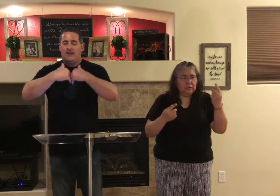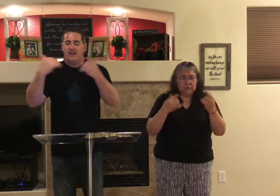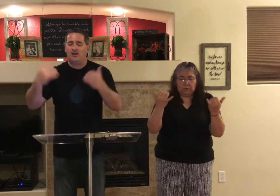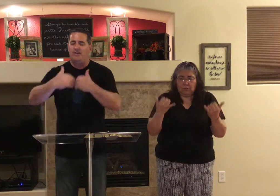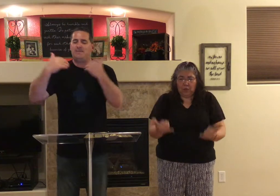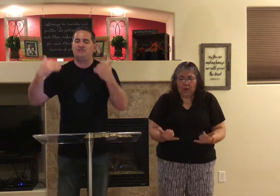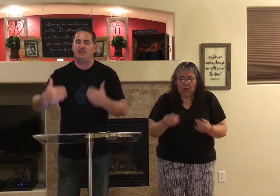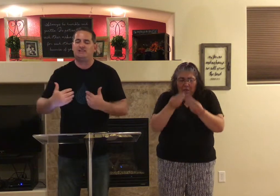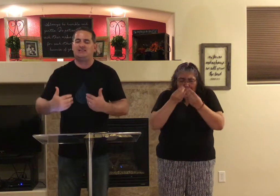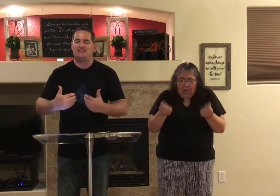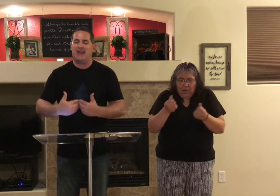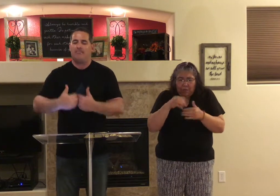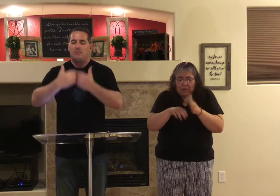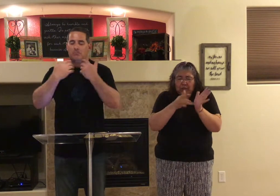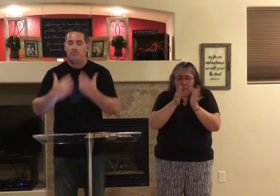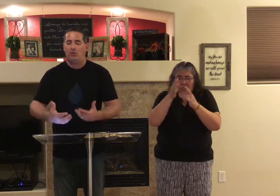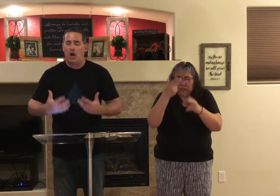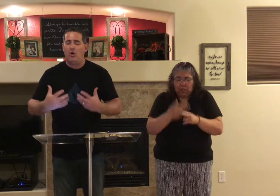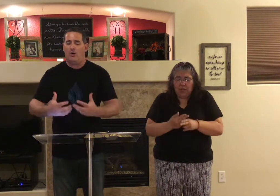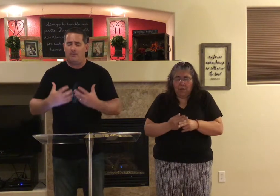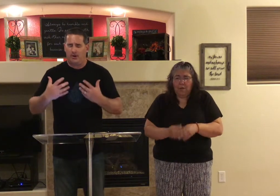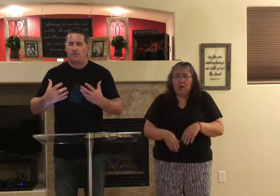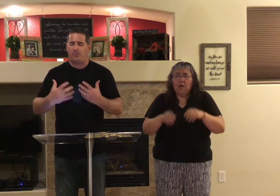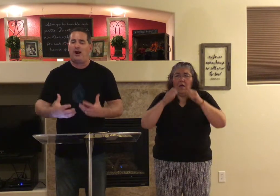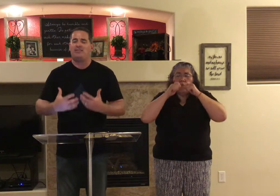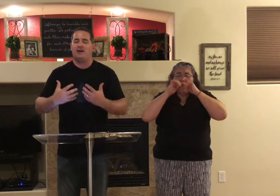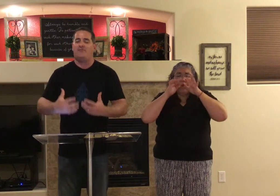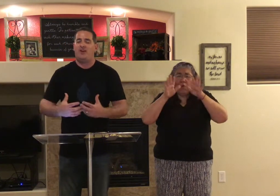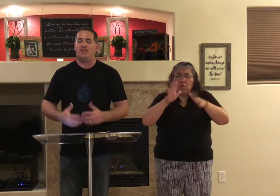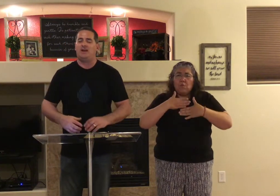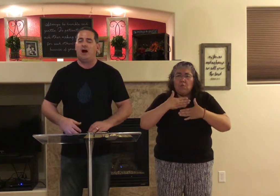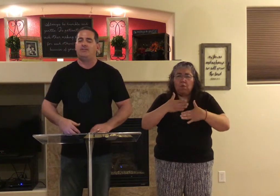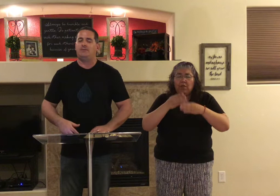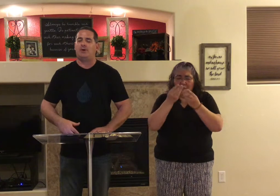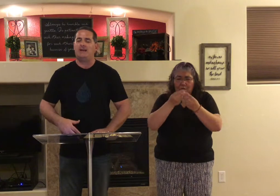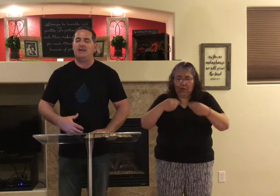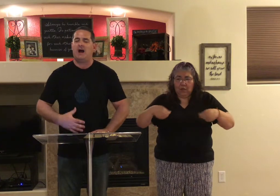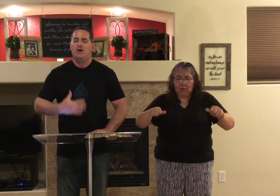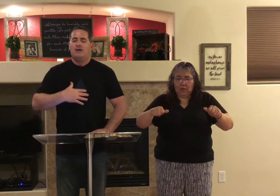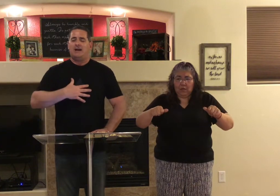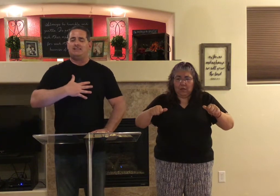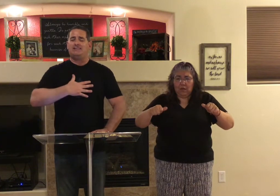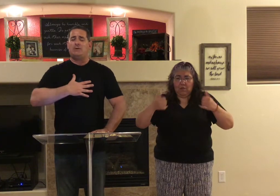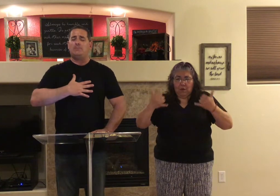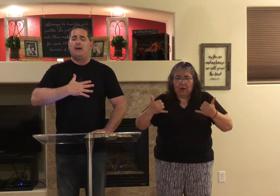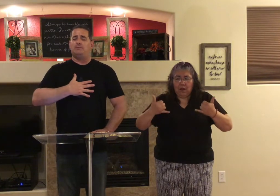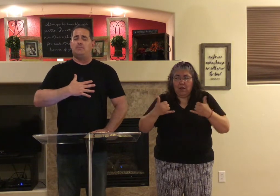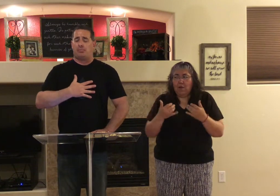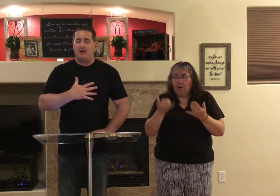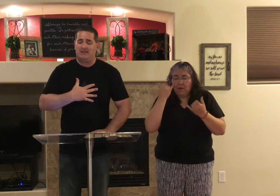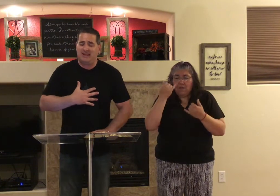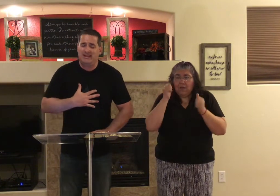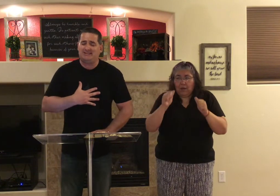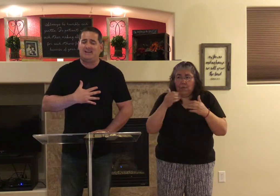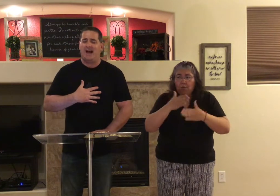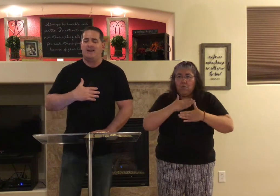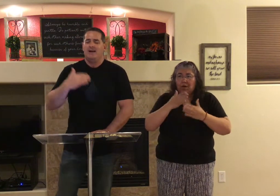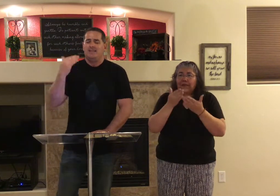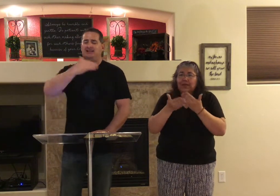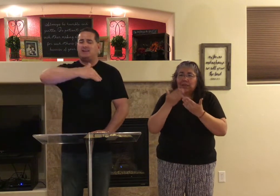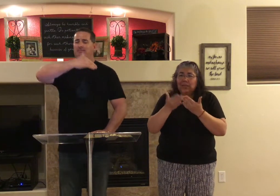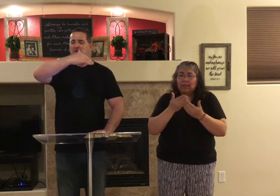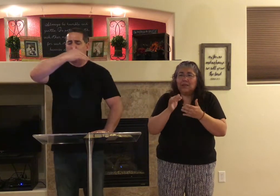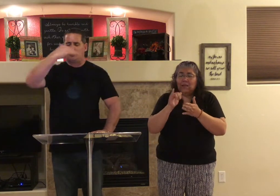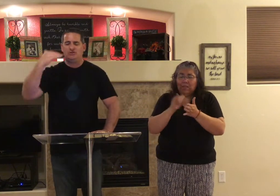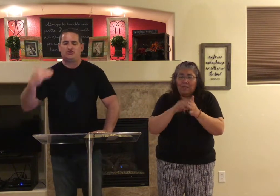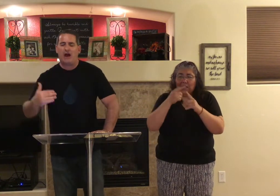now, heal them in Jesus' name. Blow your breath of healing on them right now. God, that they would be able to breathe easy, God,